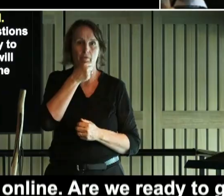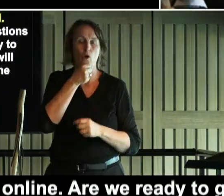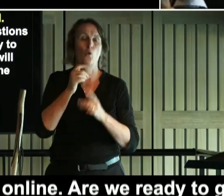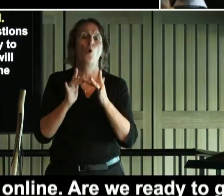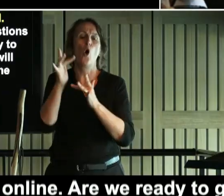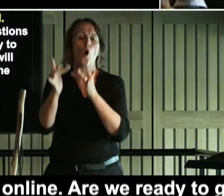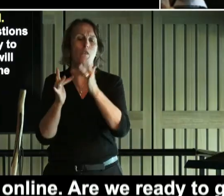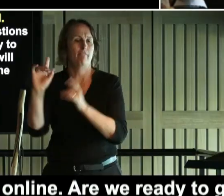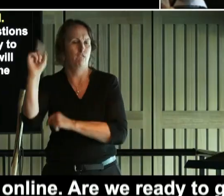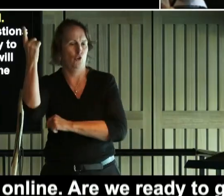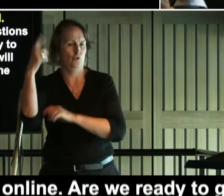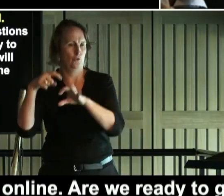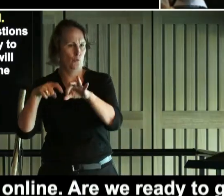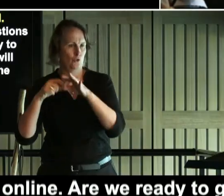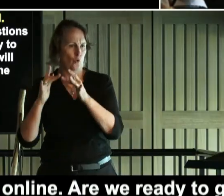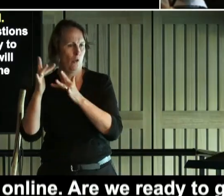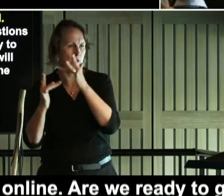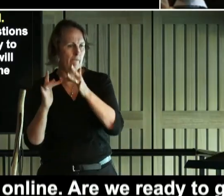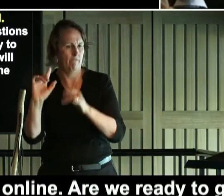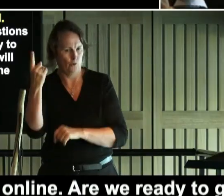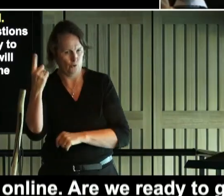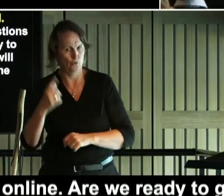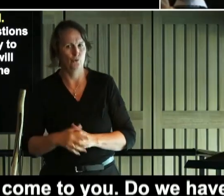Online first. Online first.